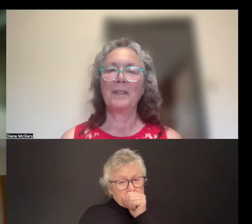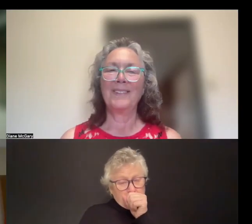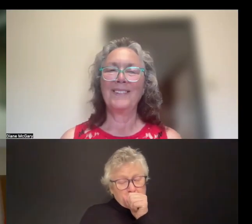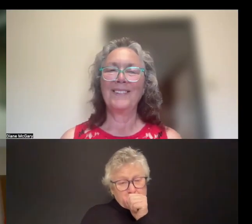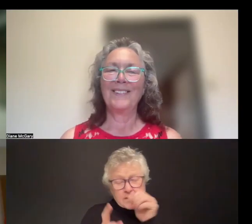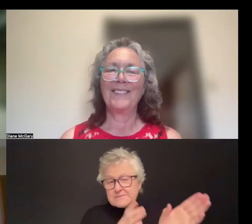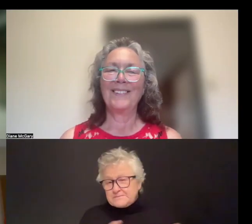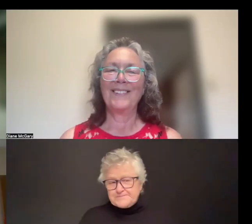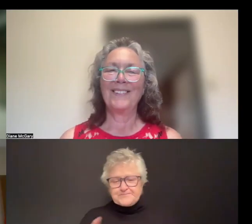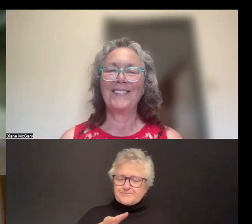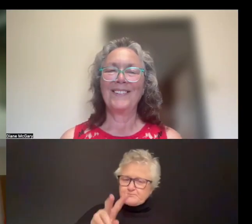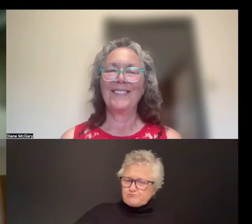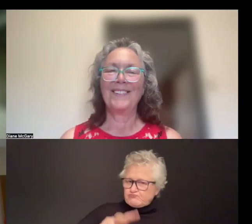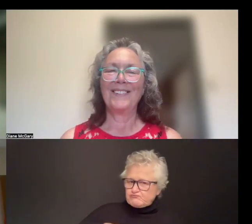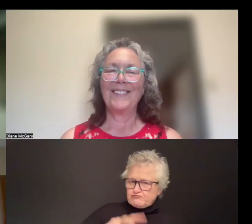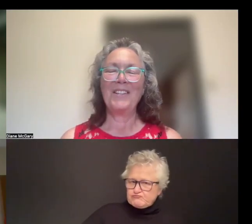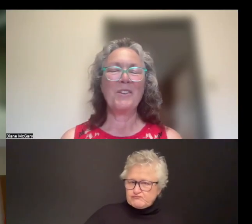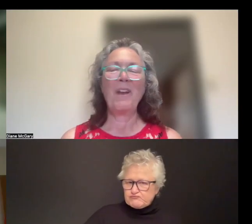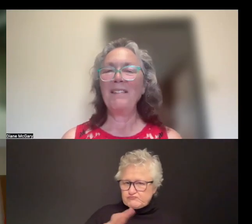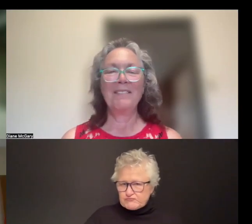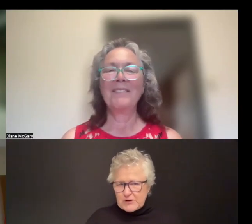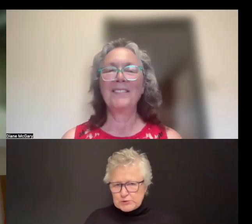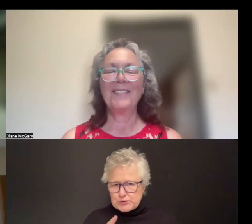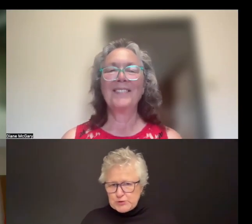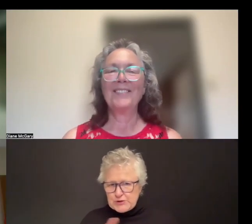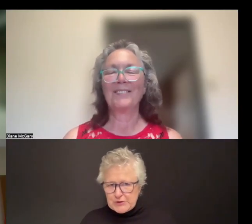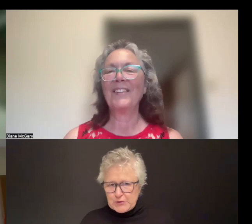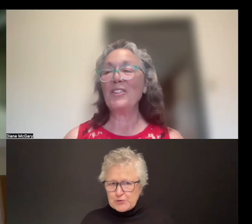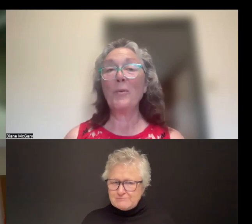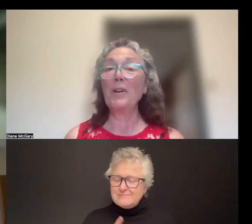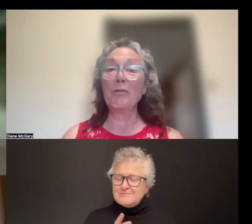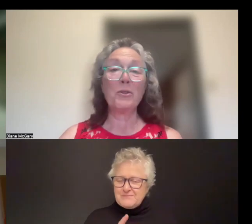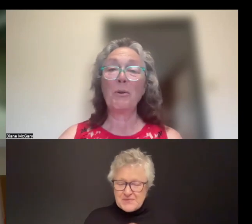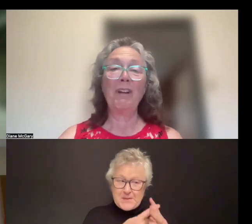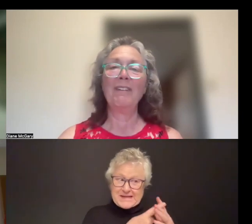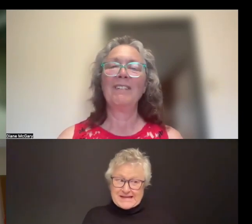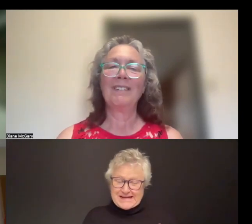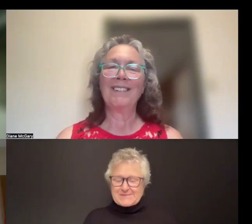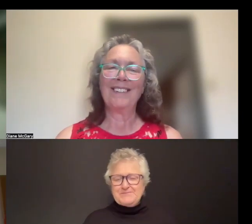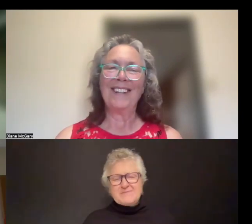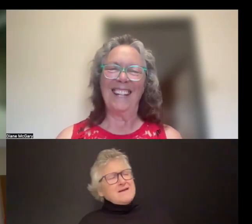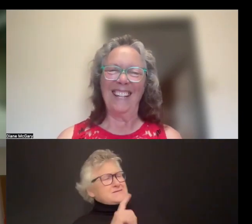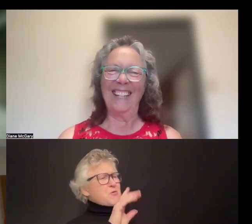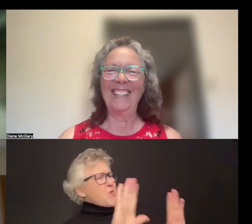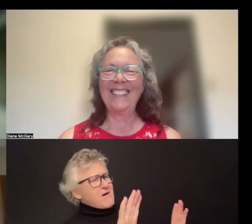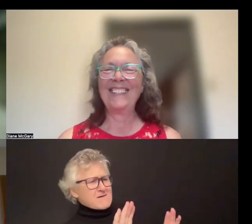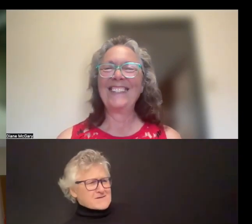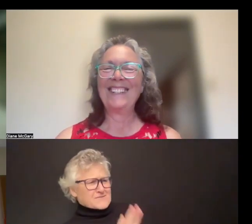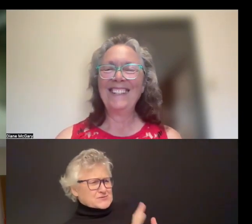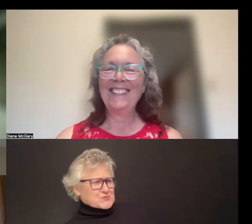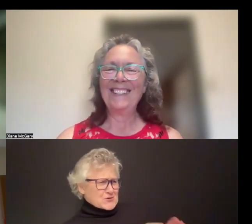Account. That's all right. So that's what I'm going to do. It's a wonderful story. Thank